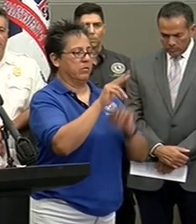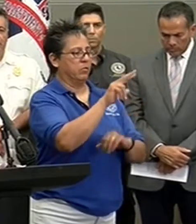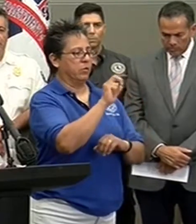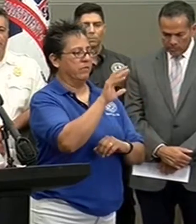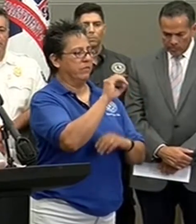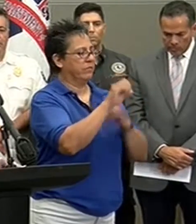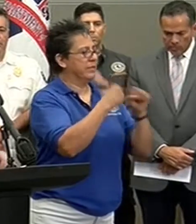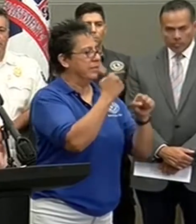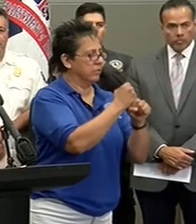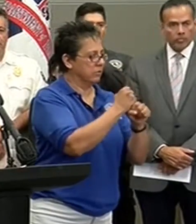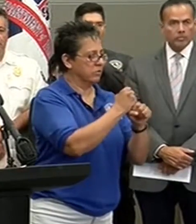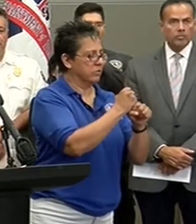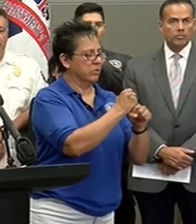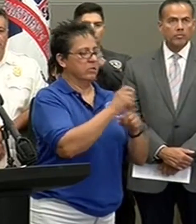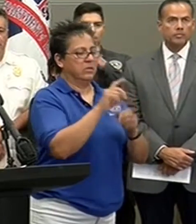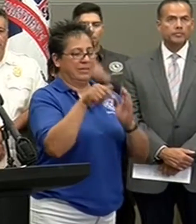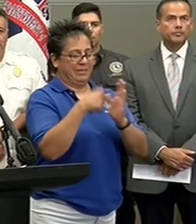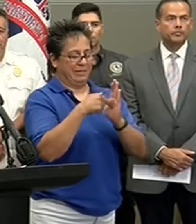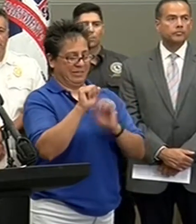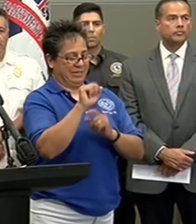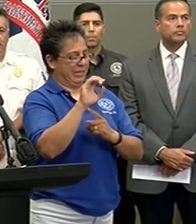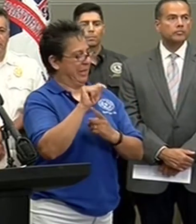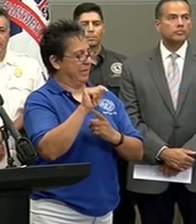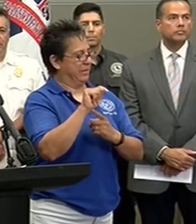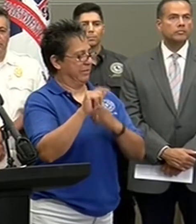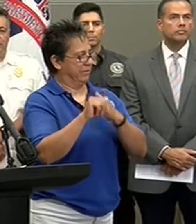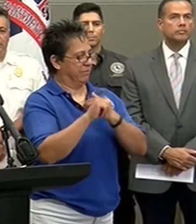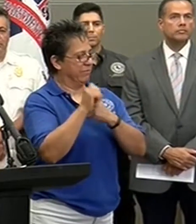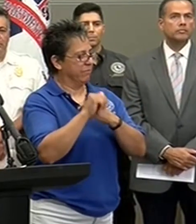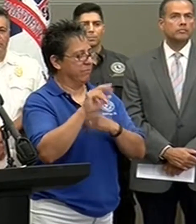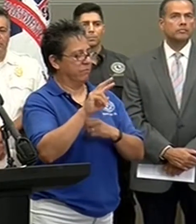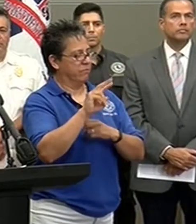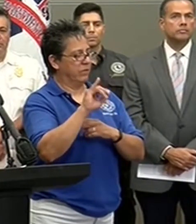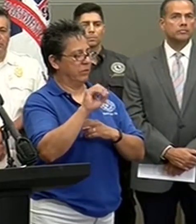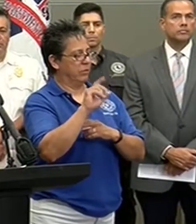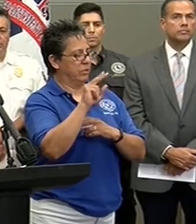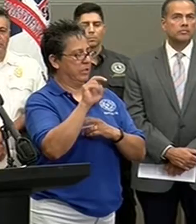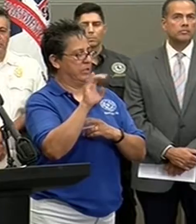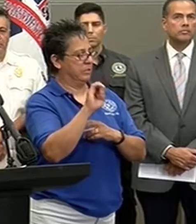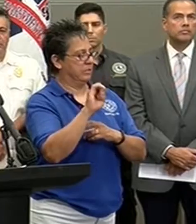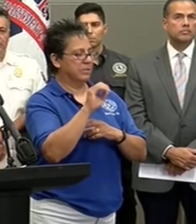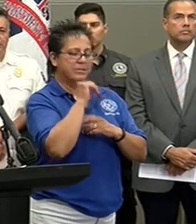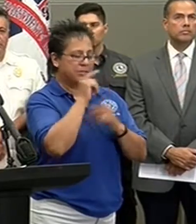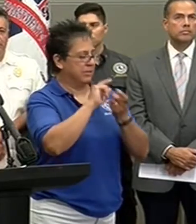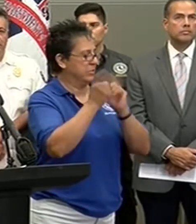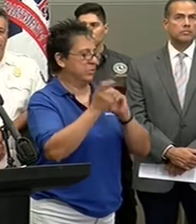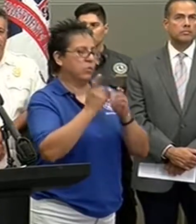I will not allow this evil, senseless act of violence to change what our community represents.